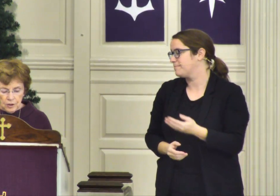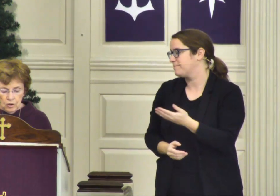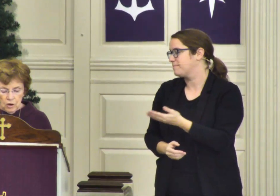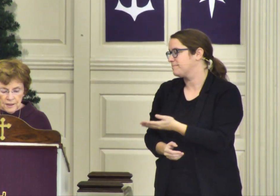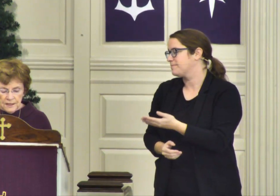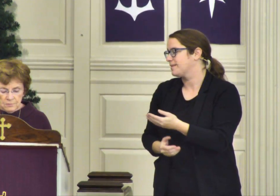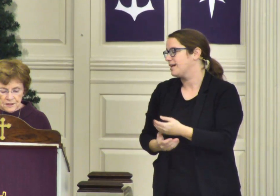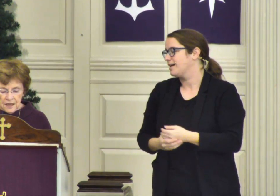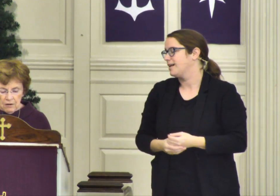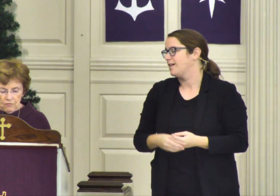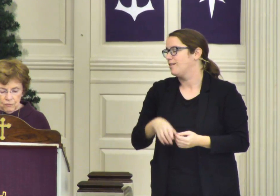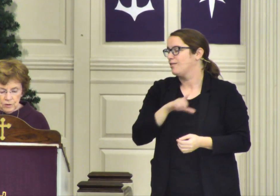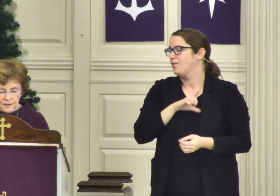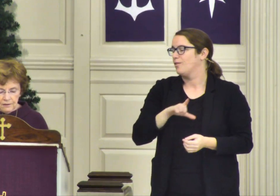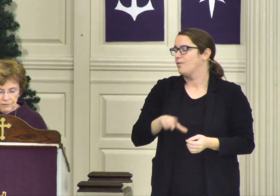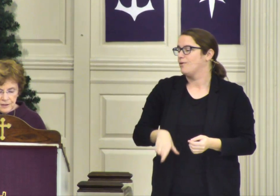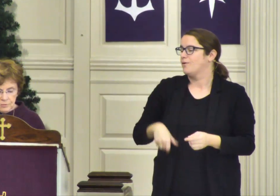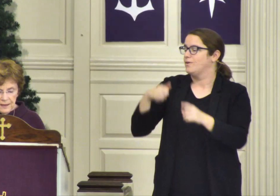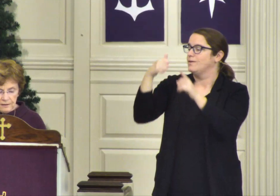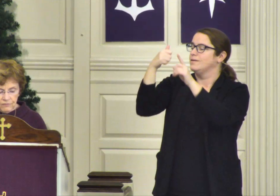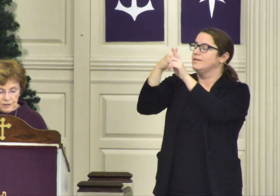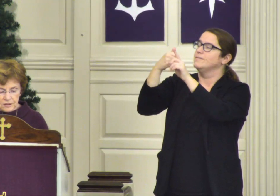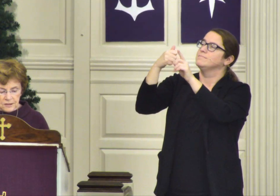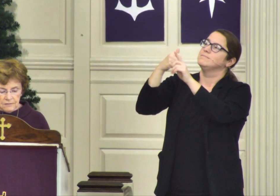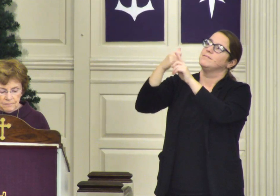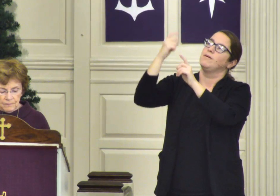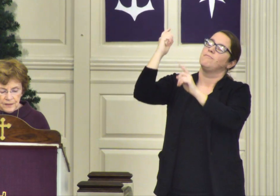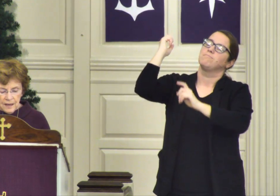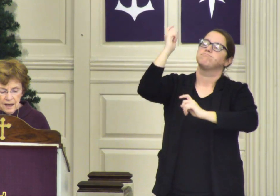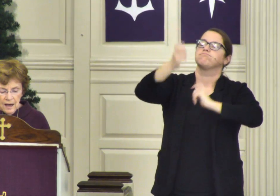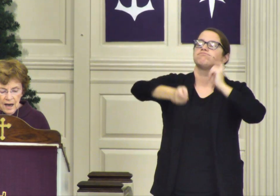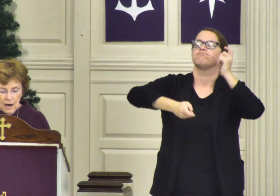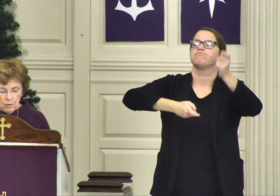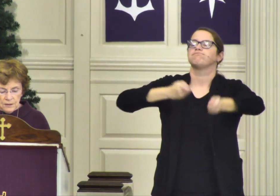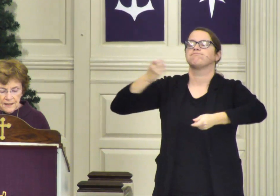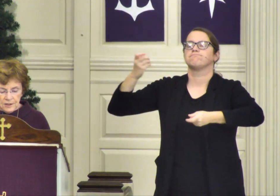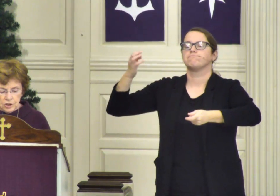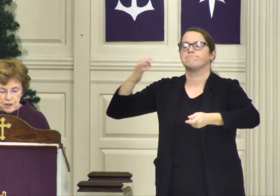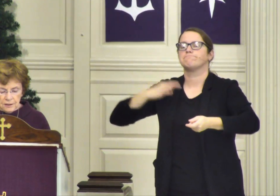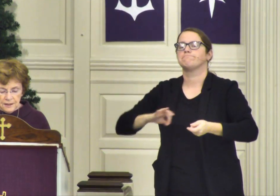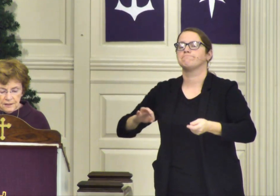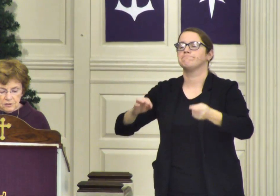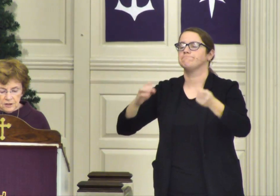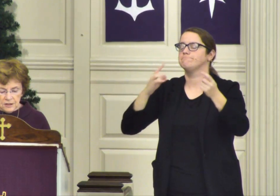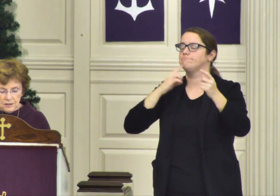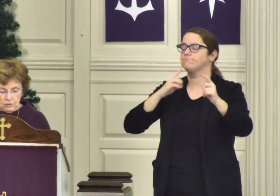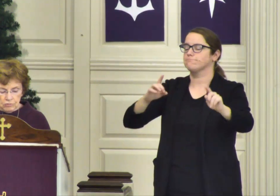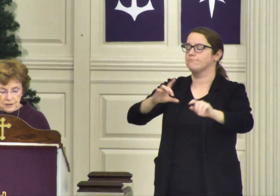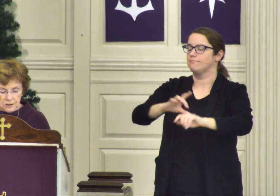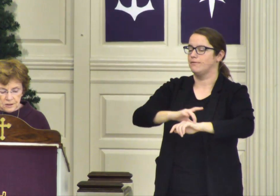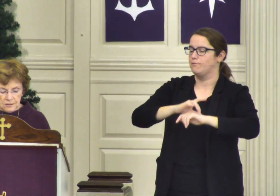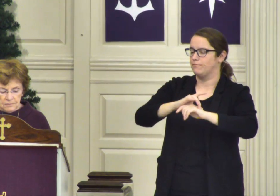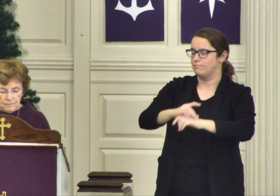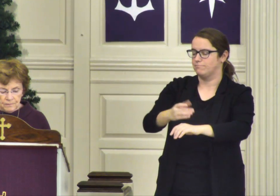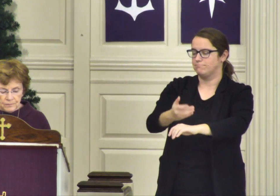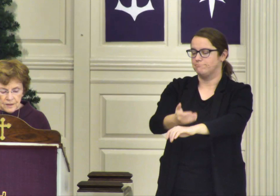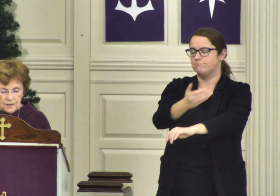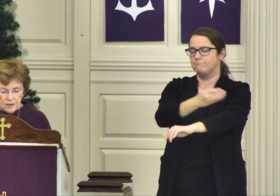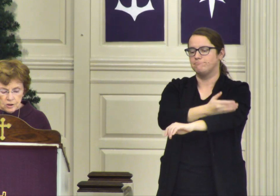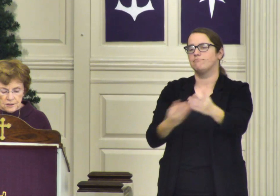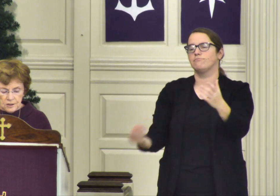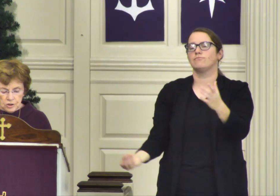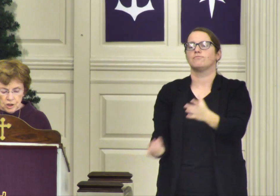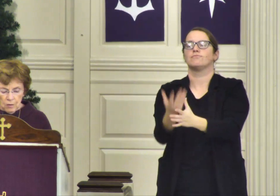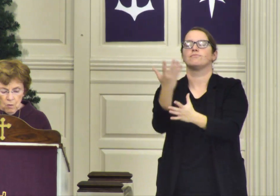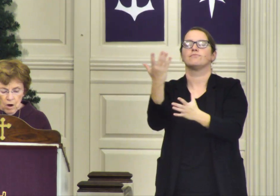The Lord himself will give his benefits. Our land shall yield its increase. Justice